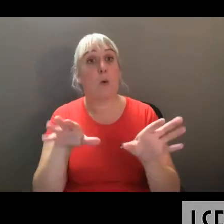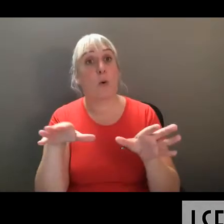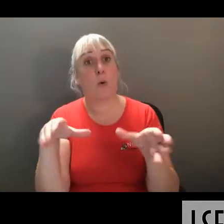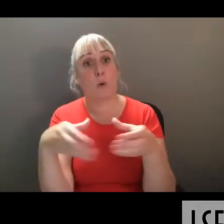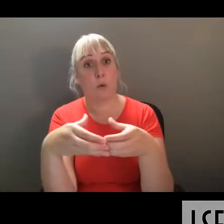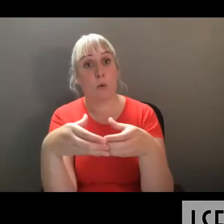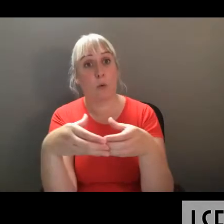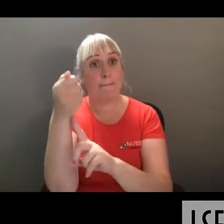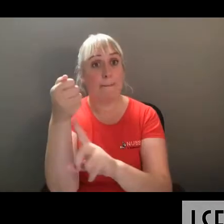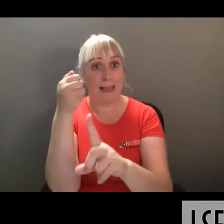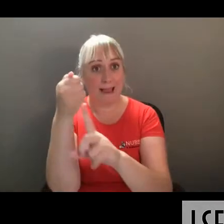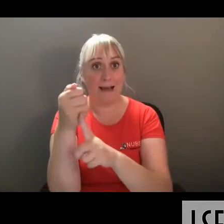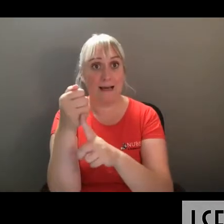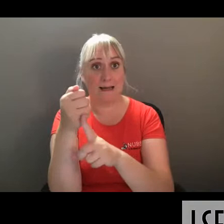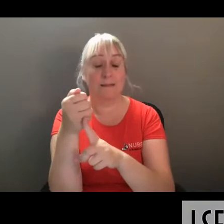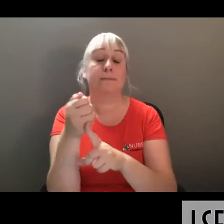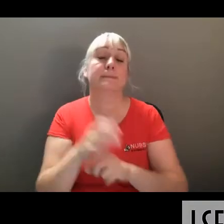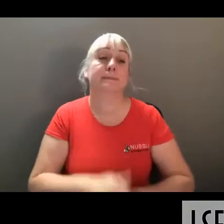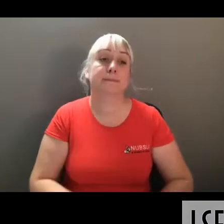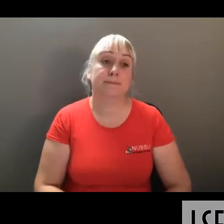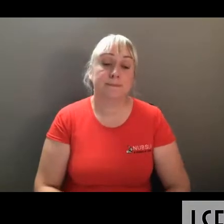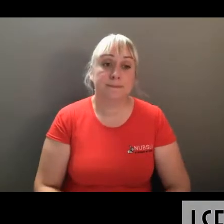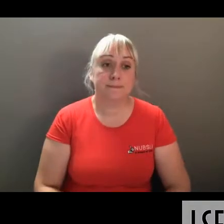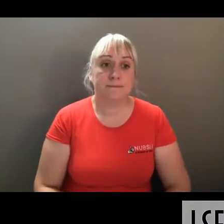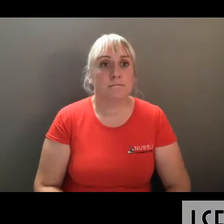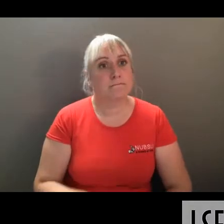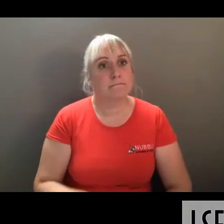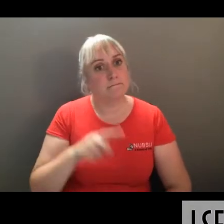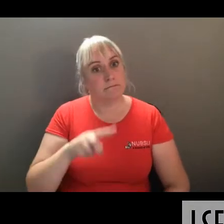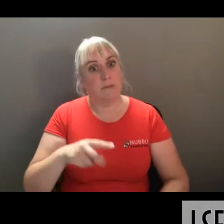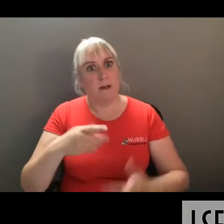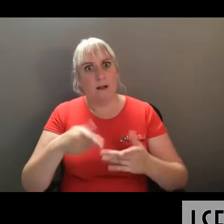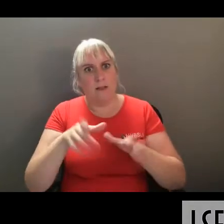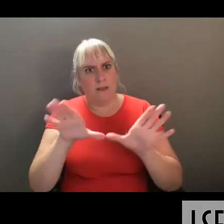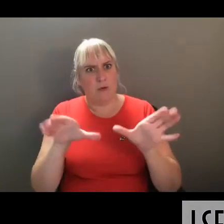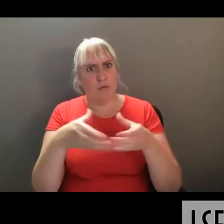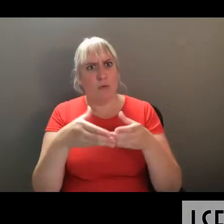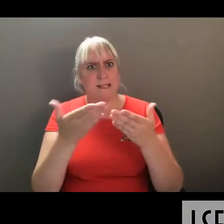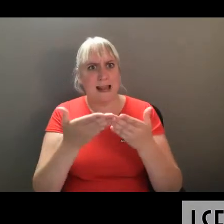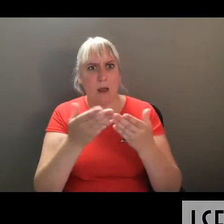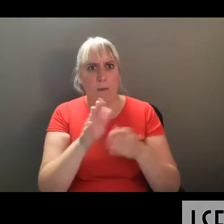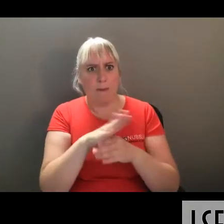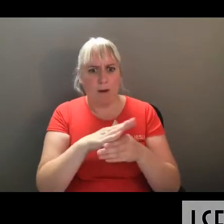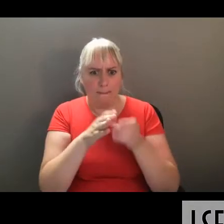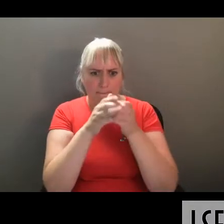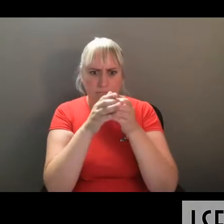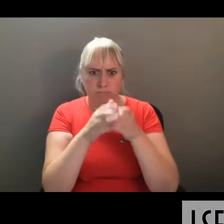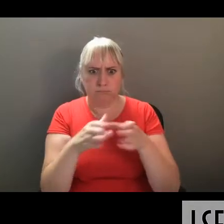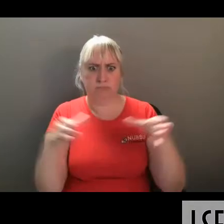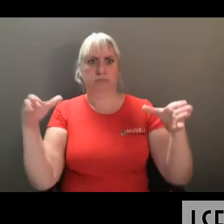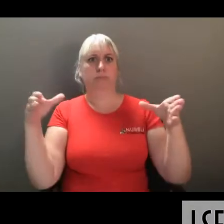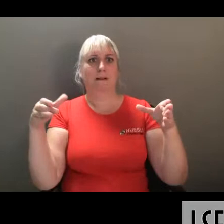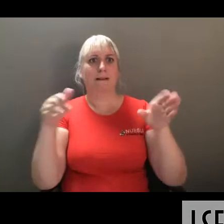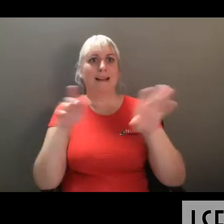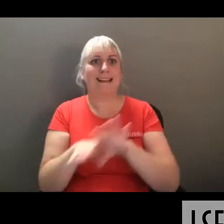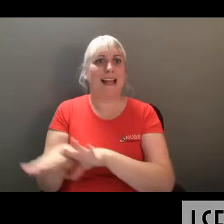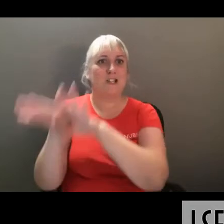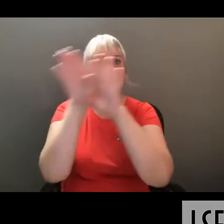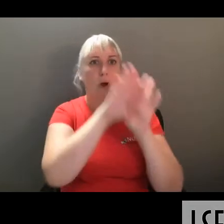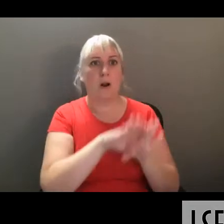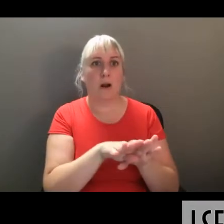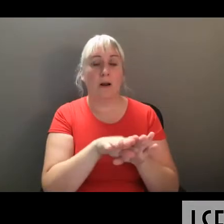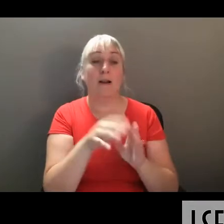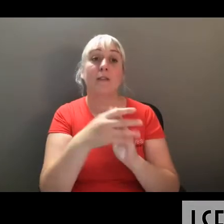fight universal credit. And that's now gone national. And the Scrap Universal